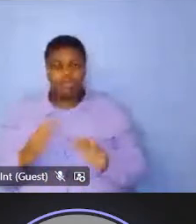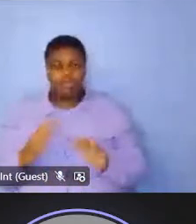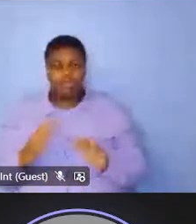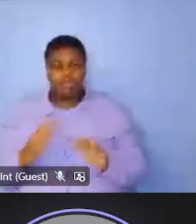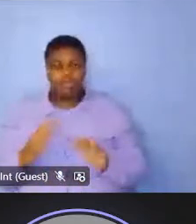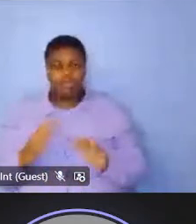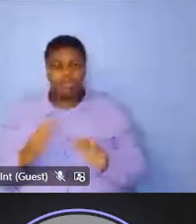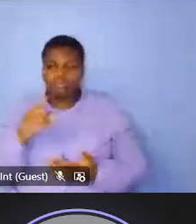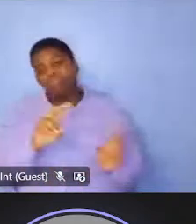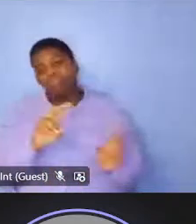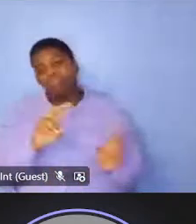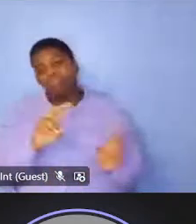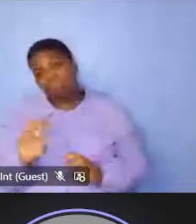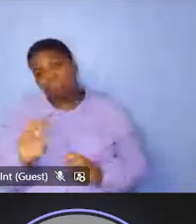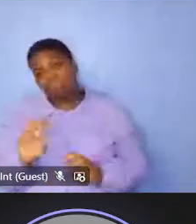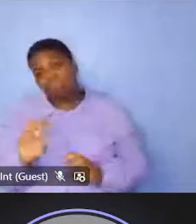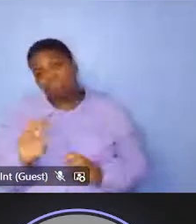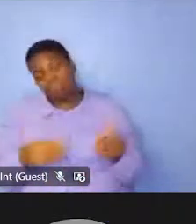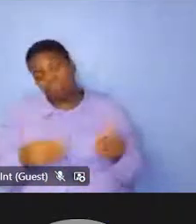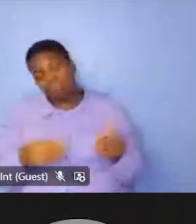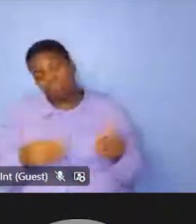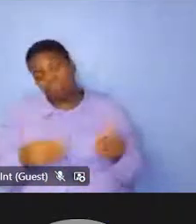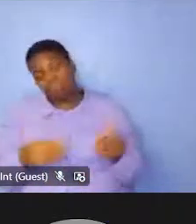this issue, which are in our constitution.